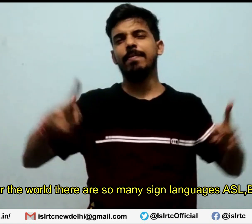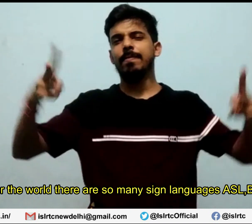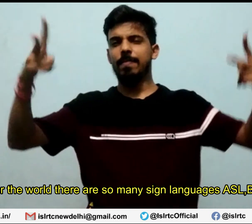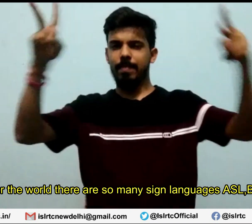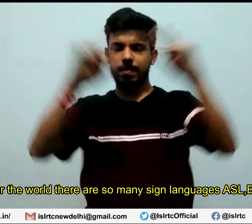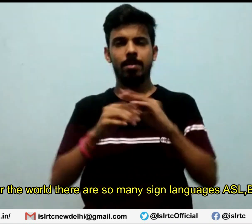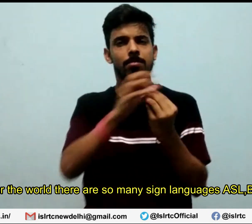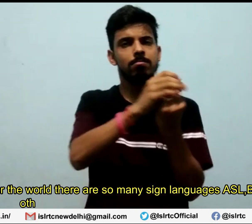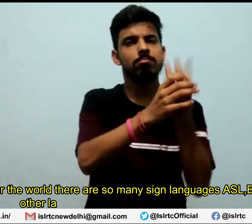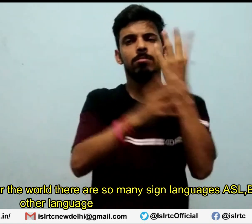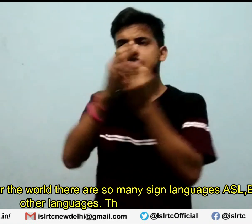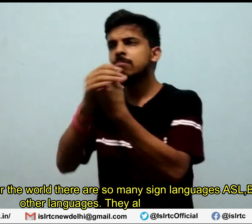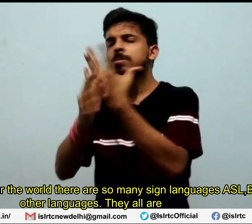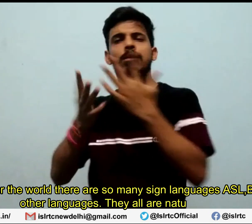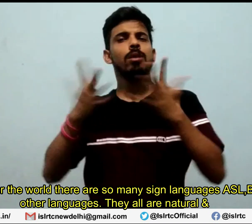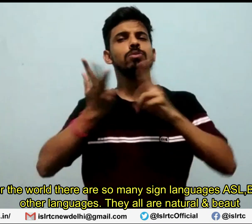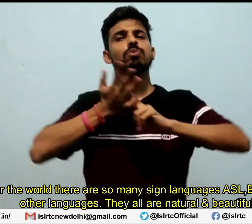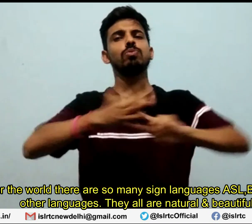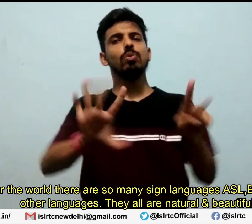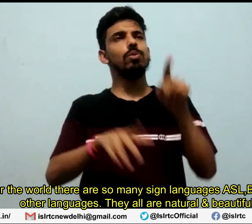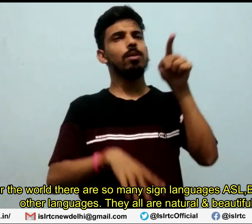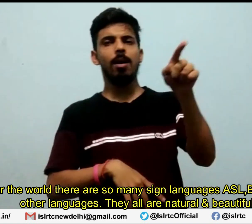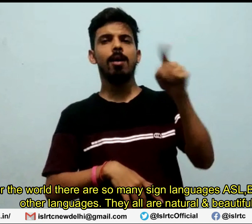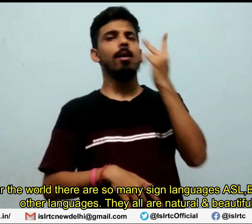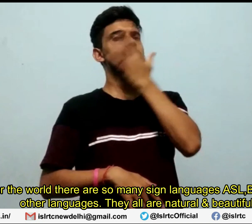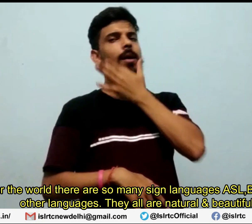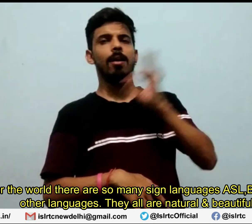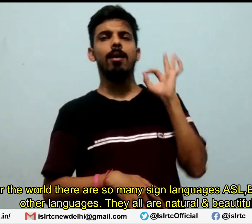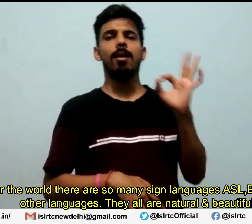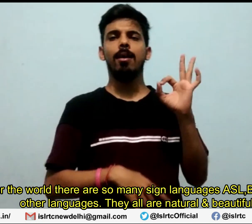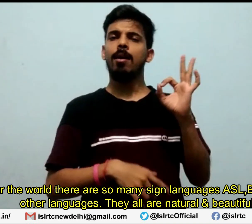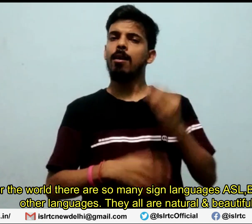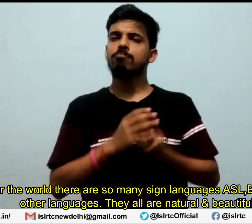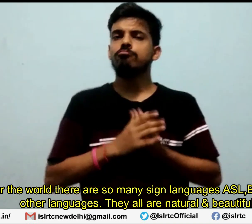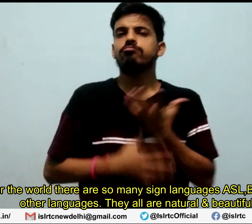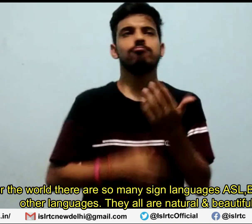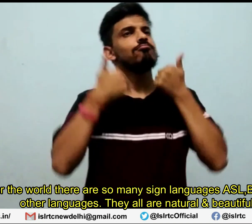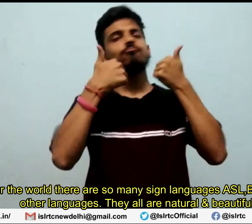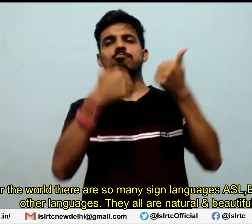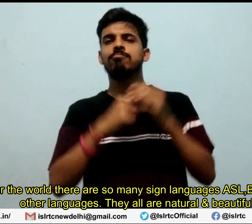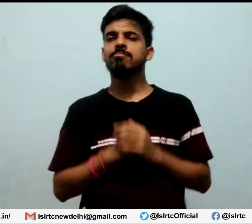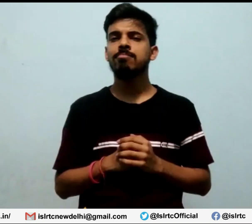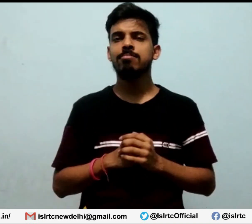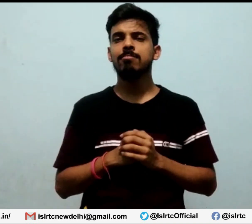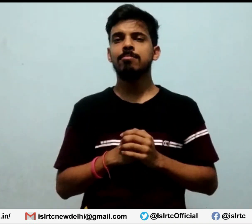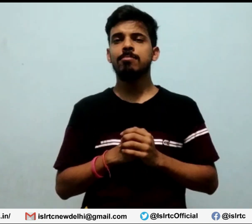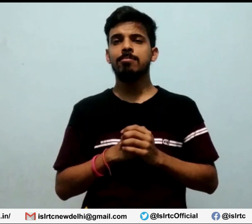natural and beautiful. You cannot compare any of these like this is better or this one is better. All are equal.